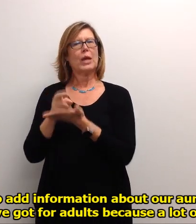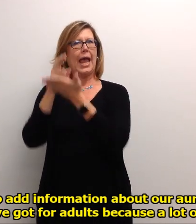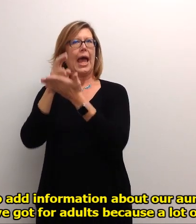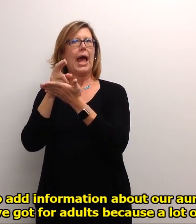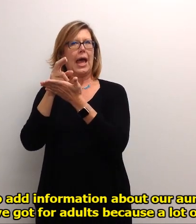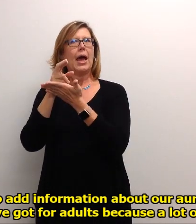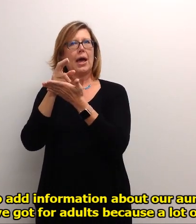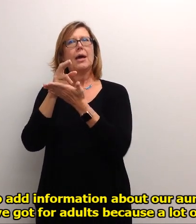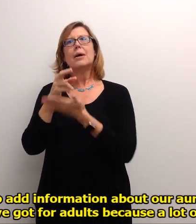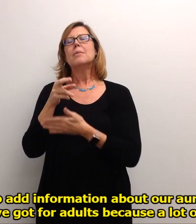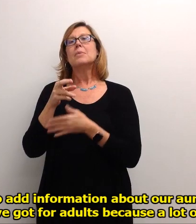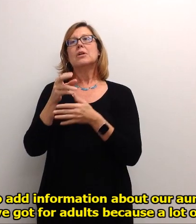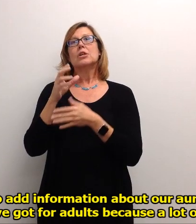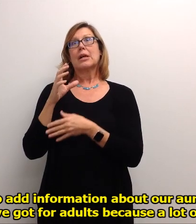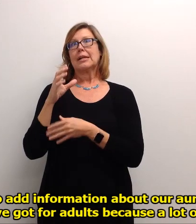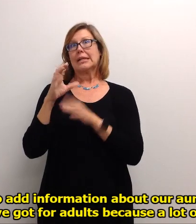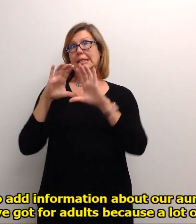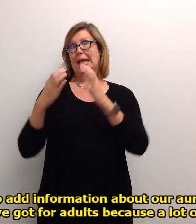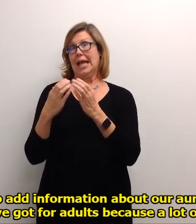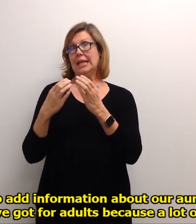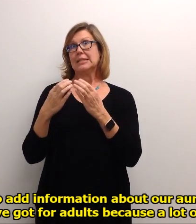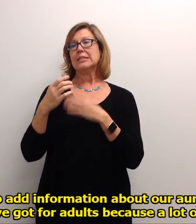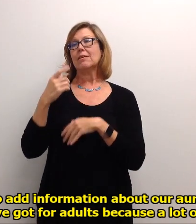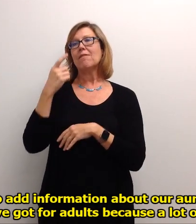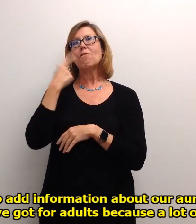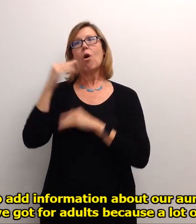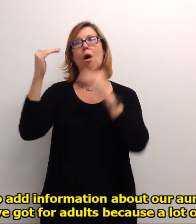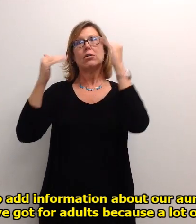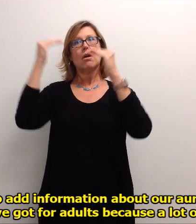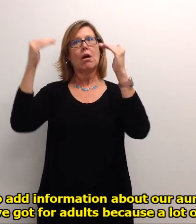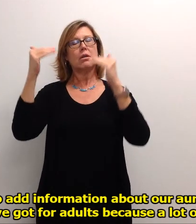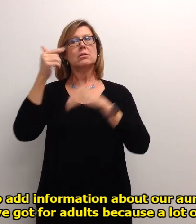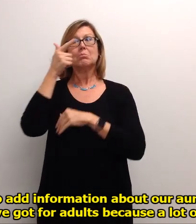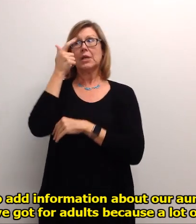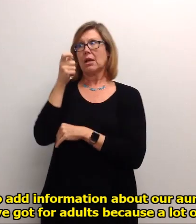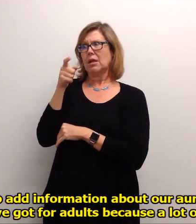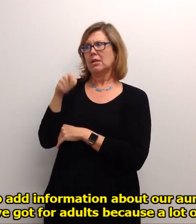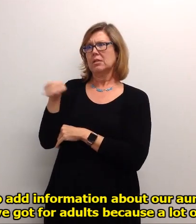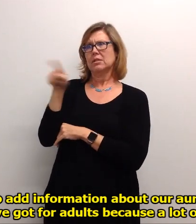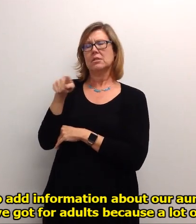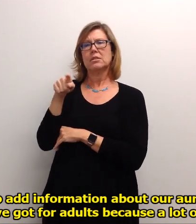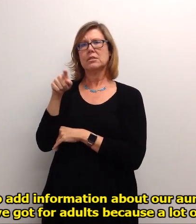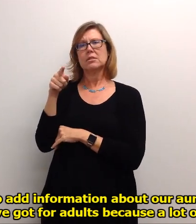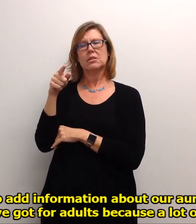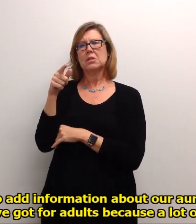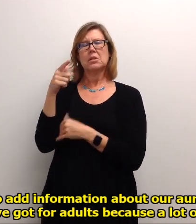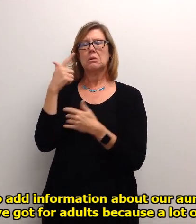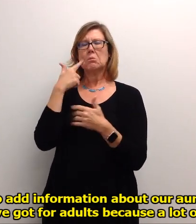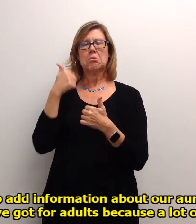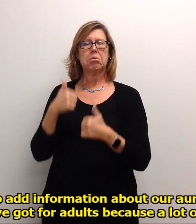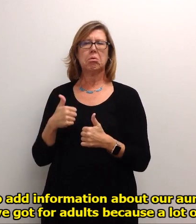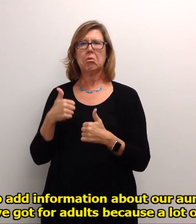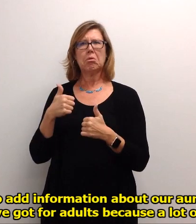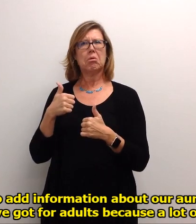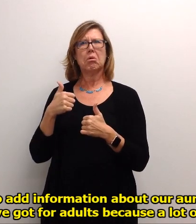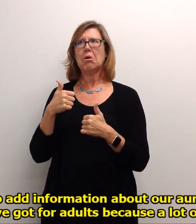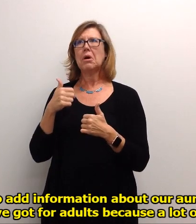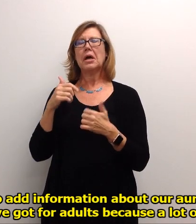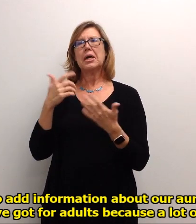information about our oral rehab classes that we've got for adults because a lot of